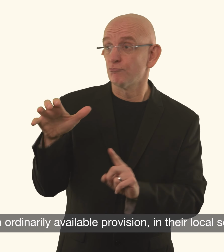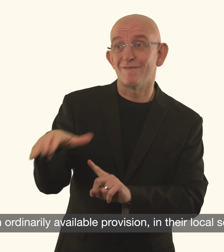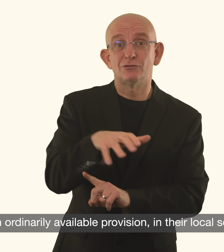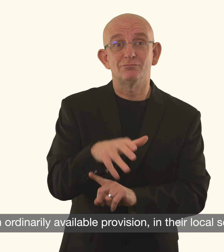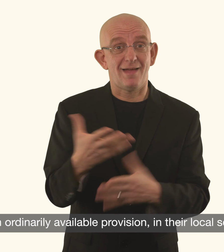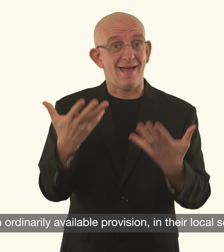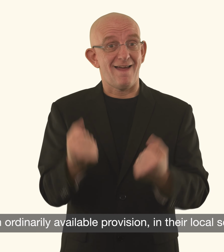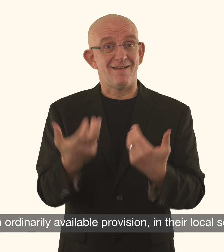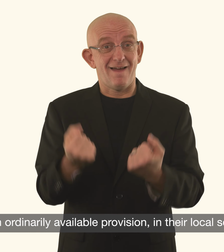their local setting.